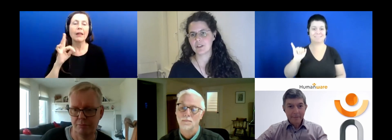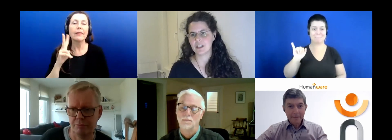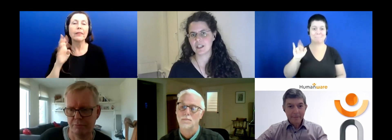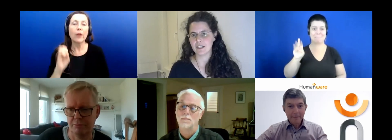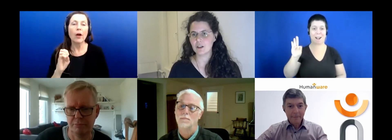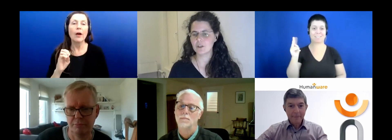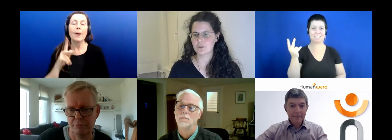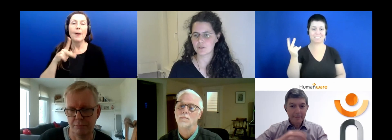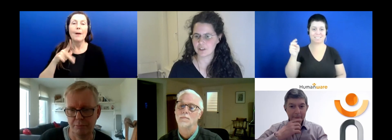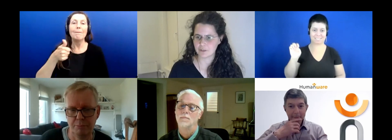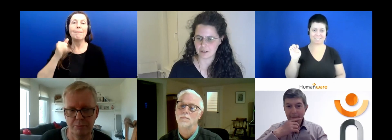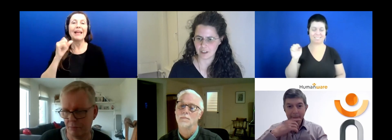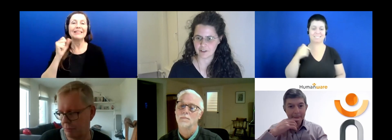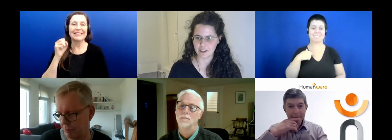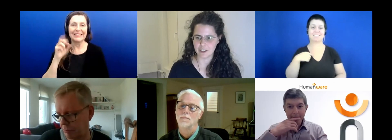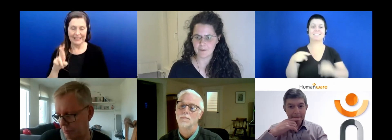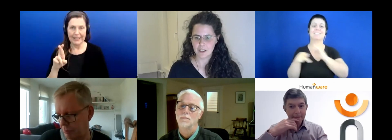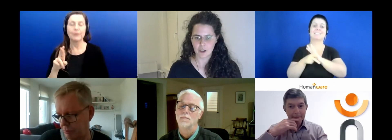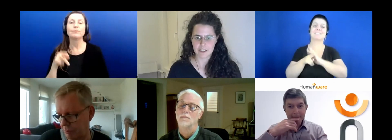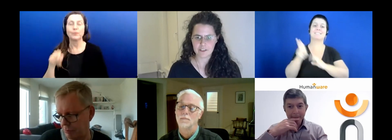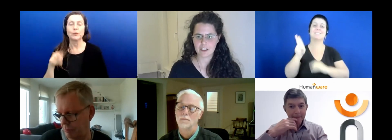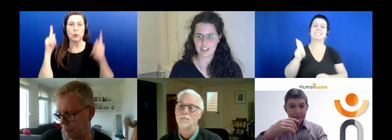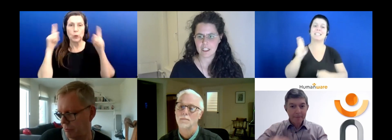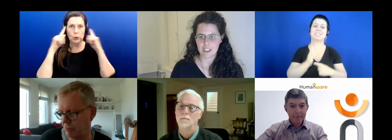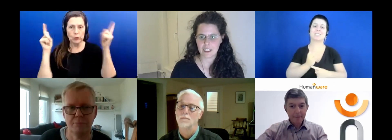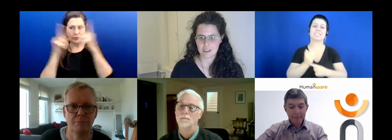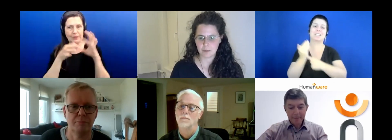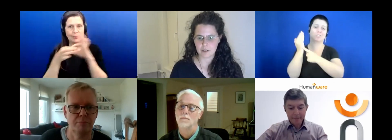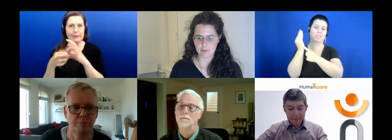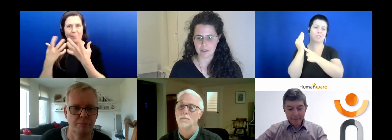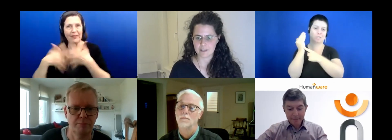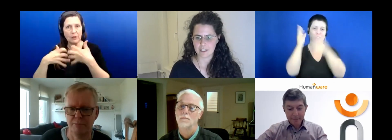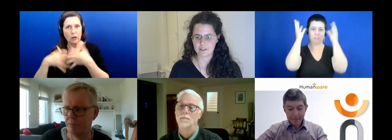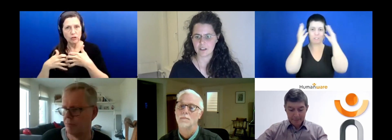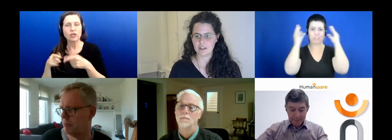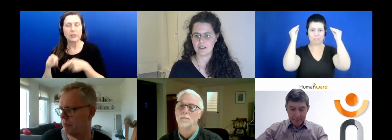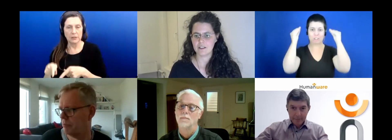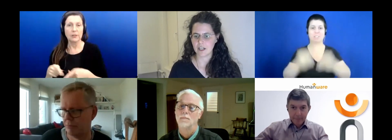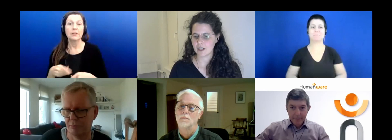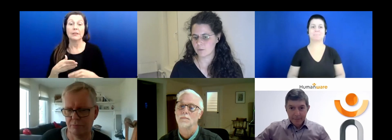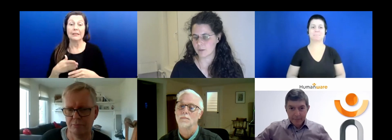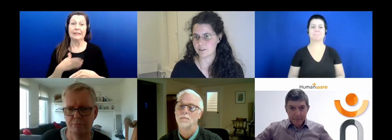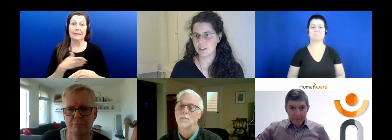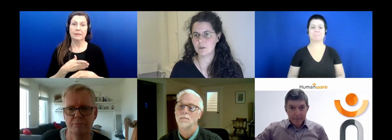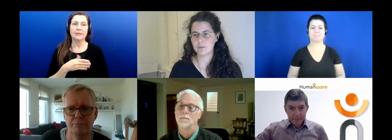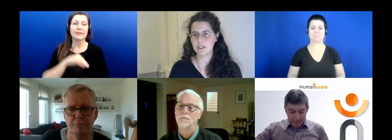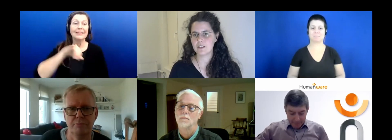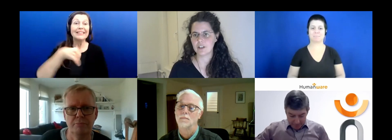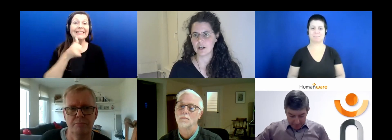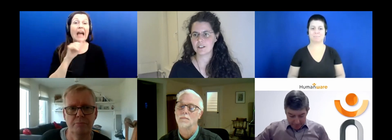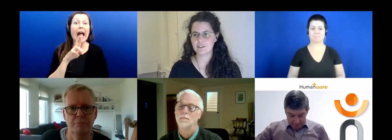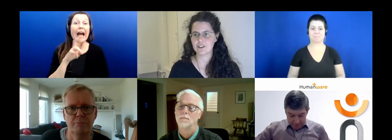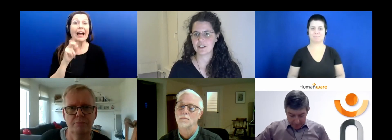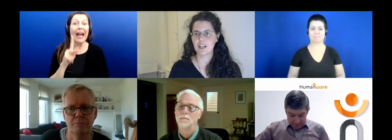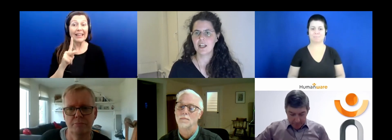from the Eindhoven University of Technology. Originally in the program, it says Jarek Urbanski would be